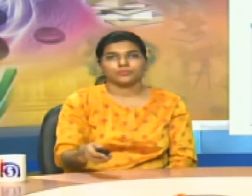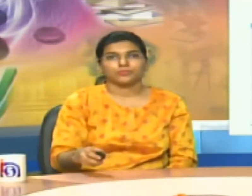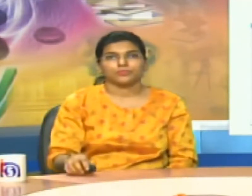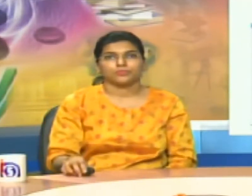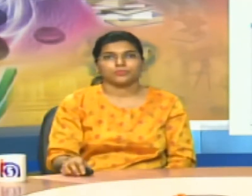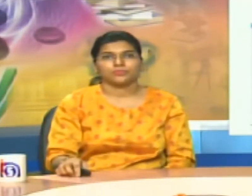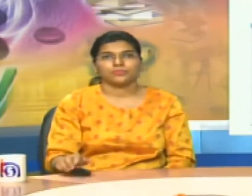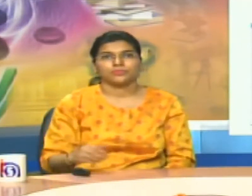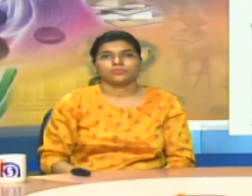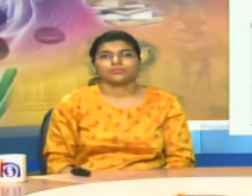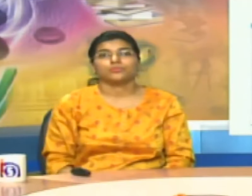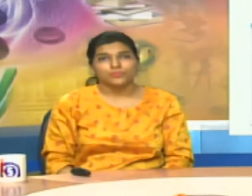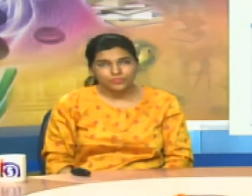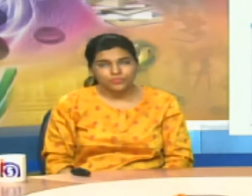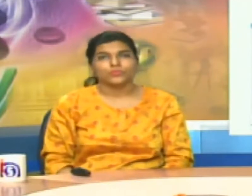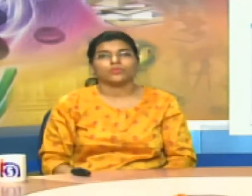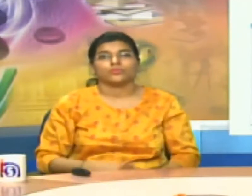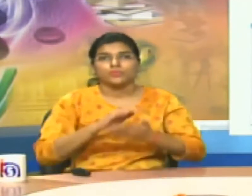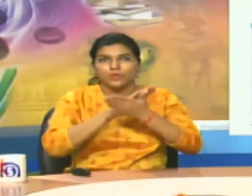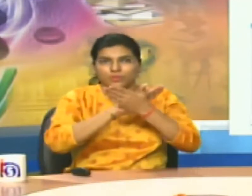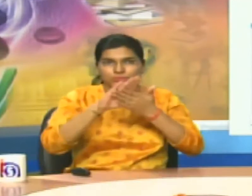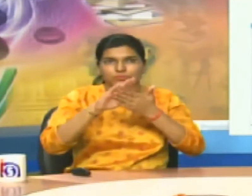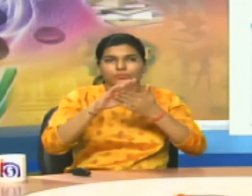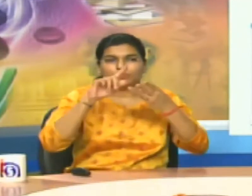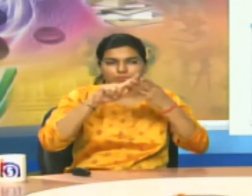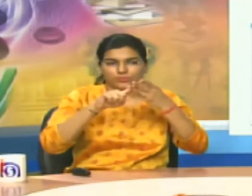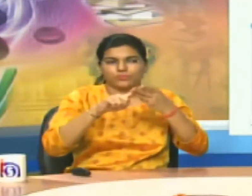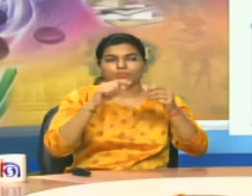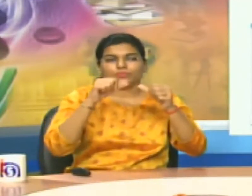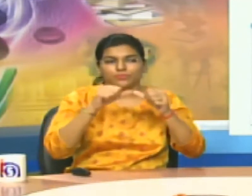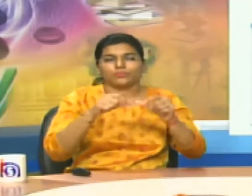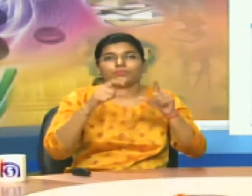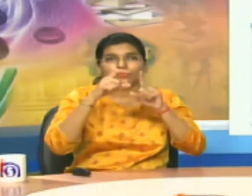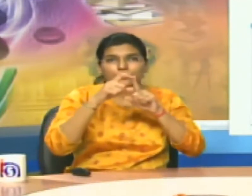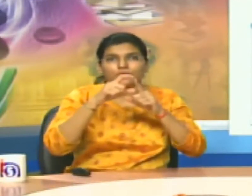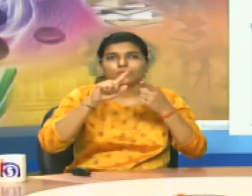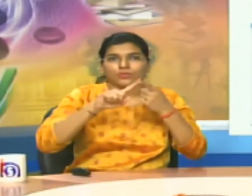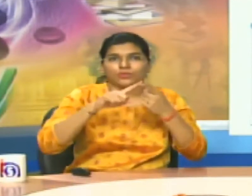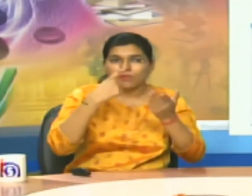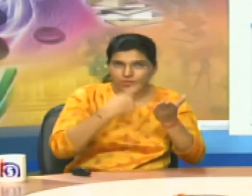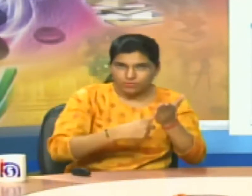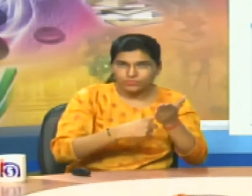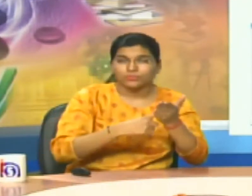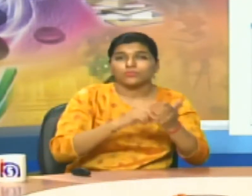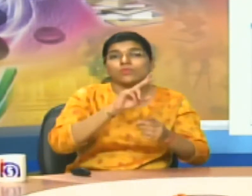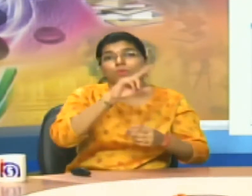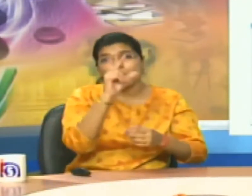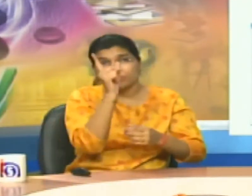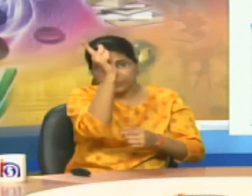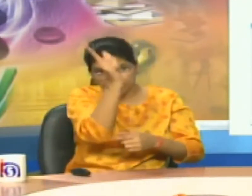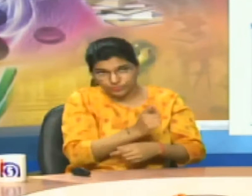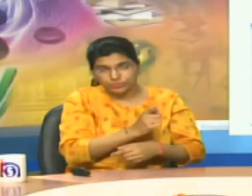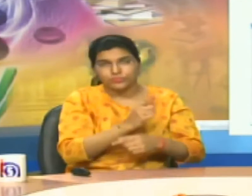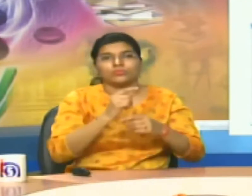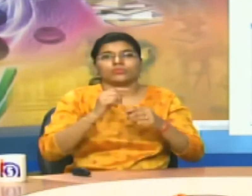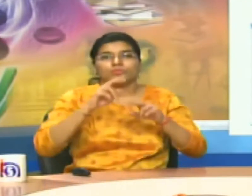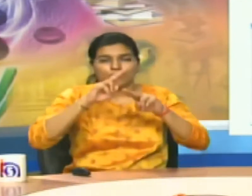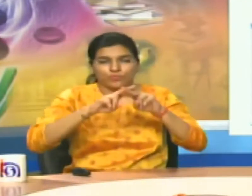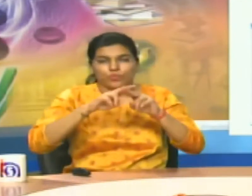Now next screen is also